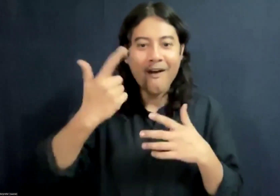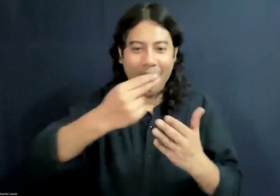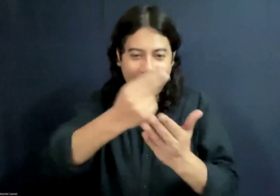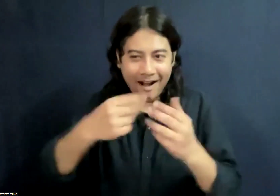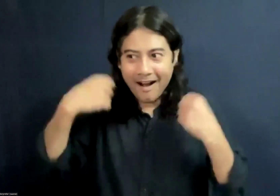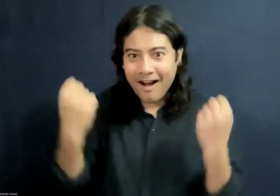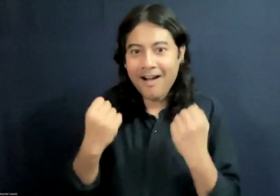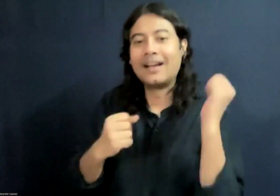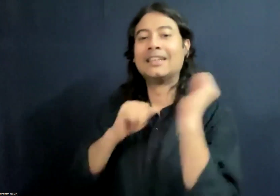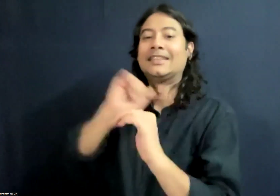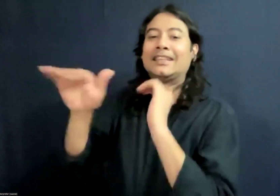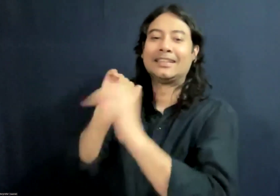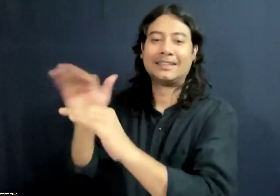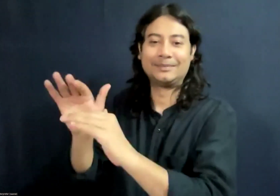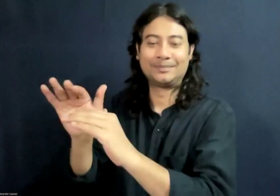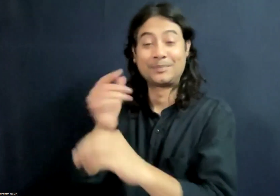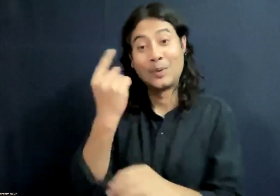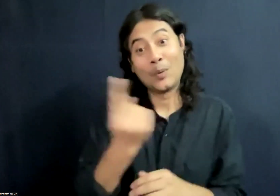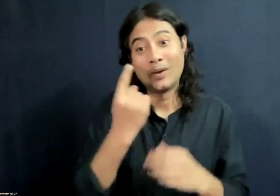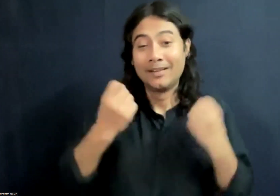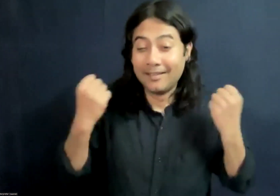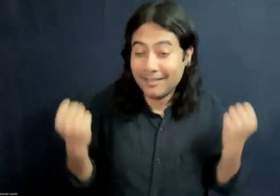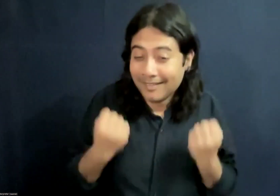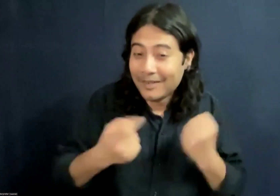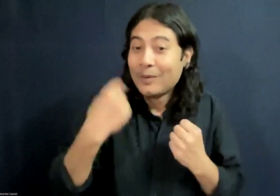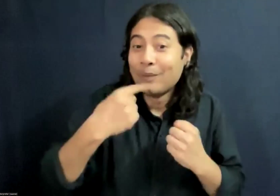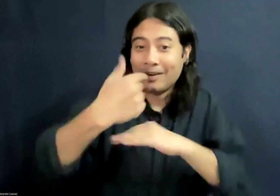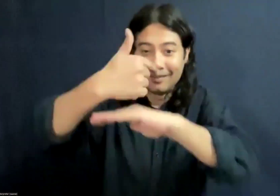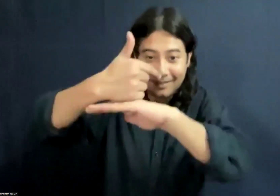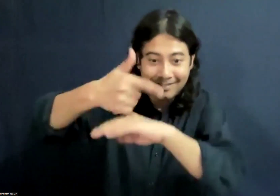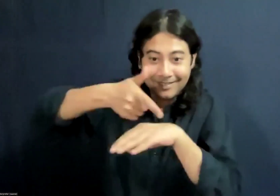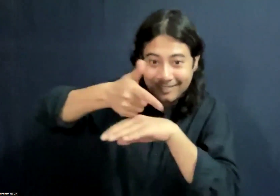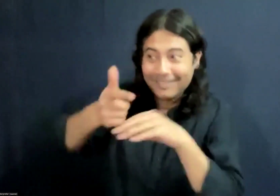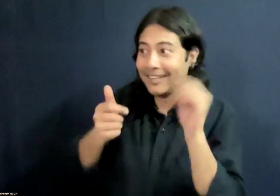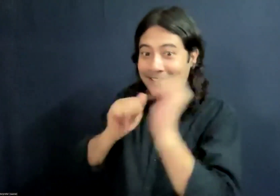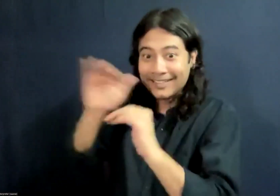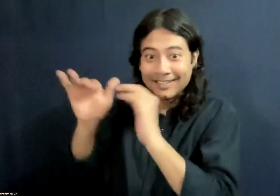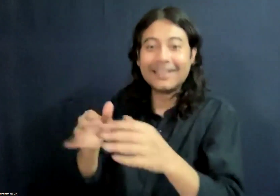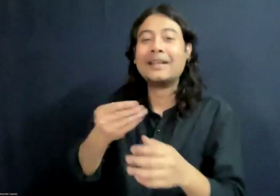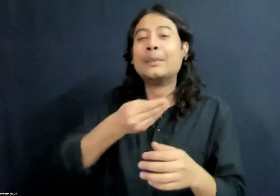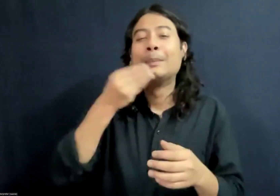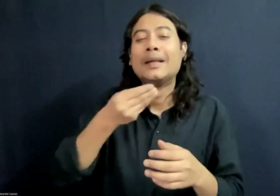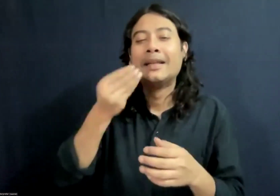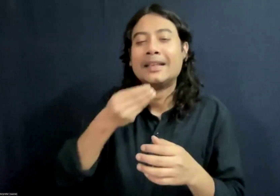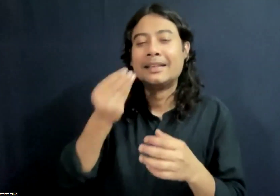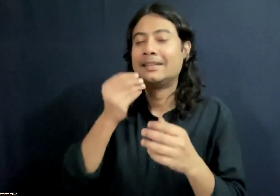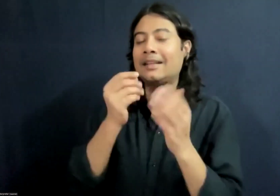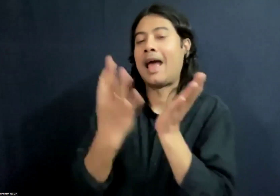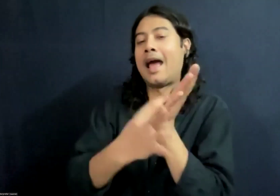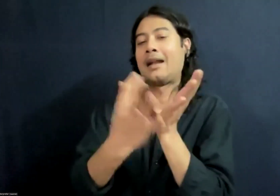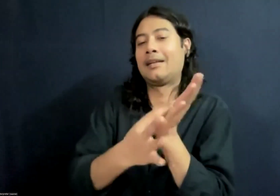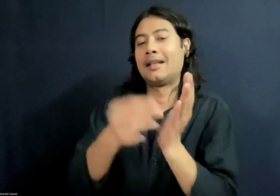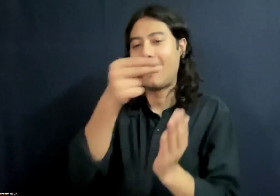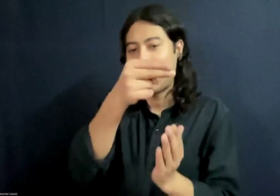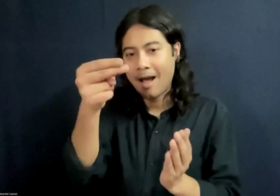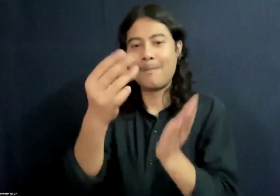all those people who have contributed in making a reels, please send your address and we will send across. And also,